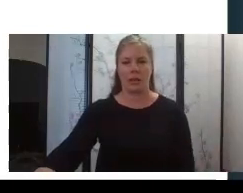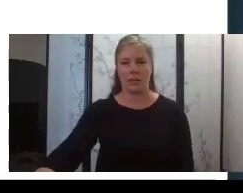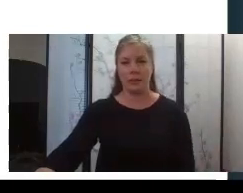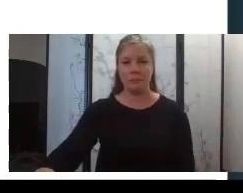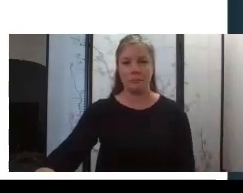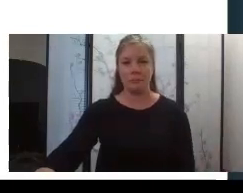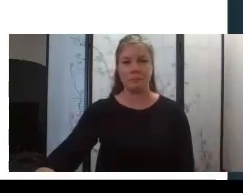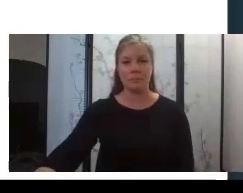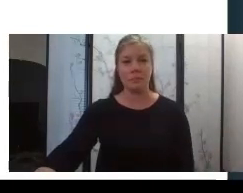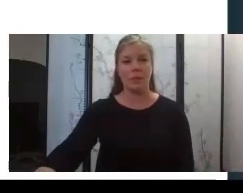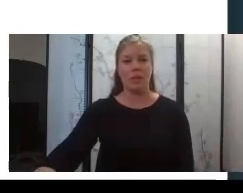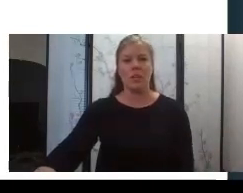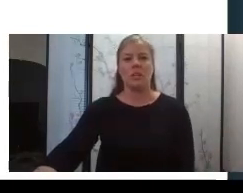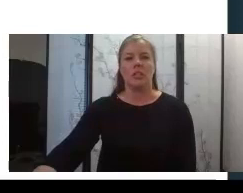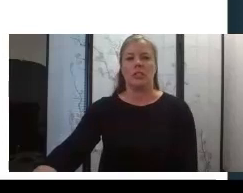our ASL.